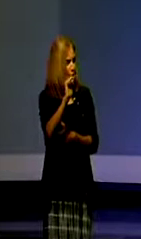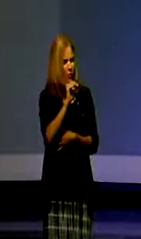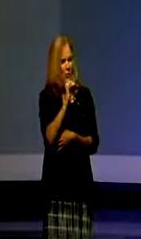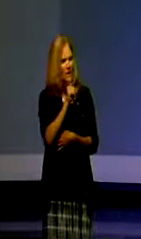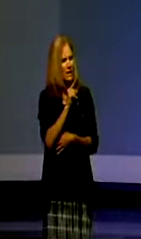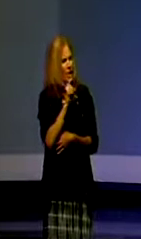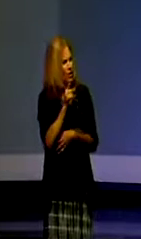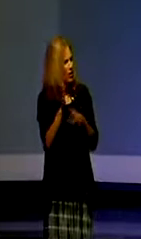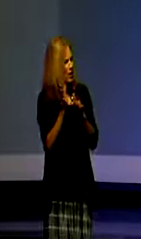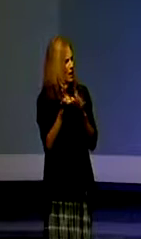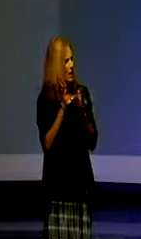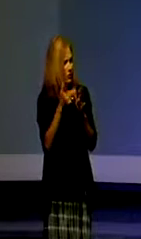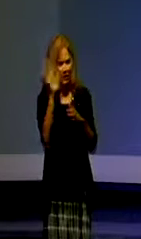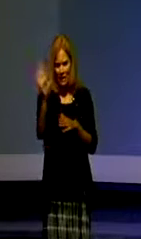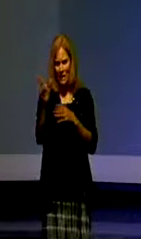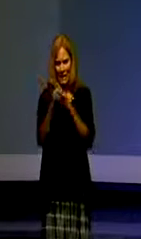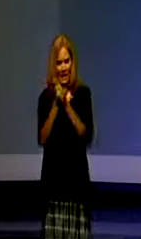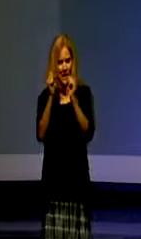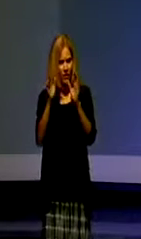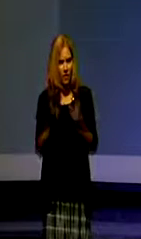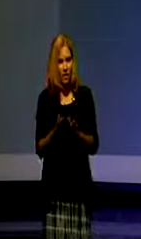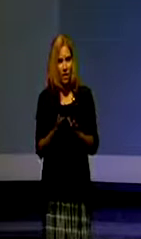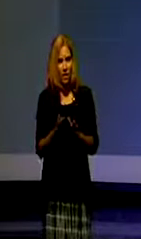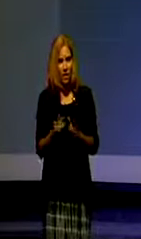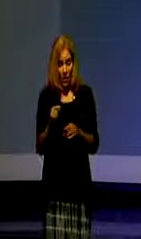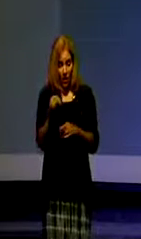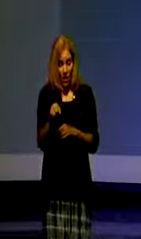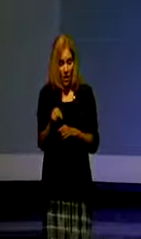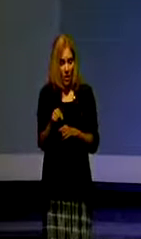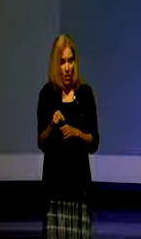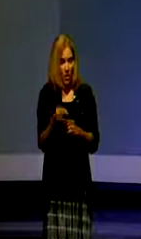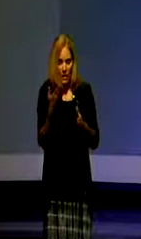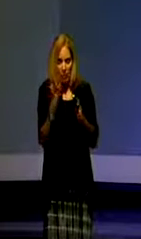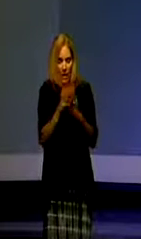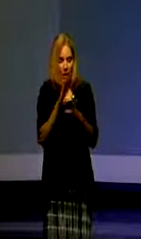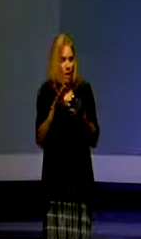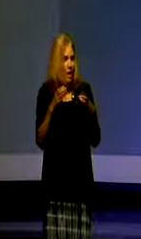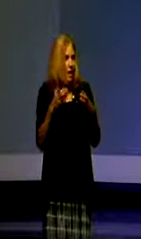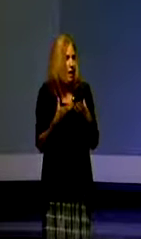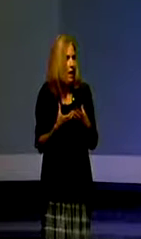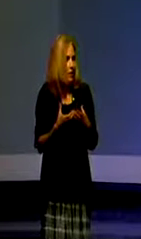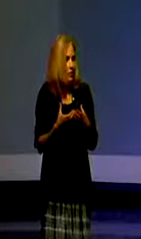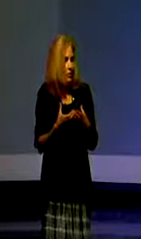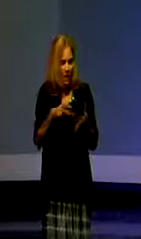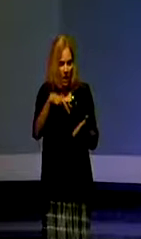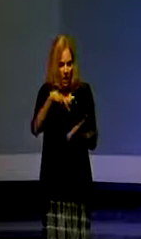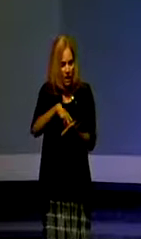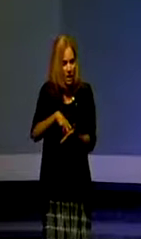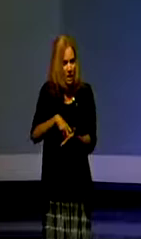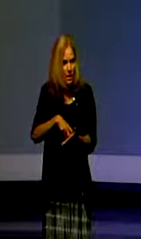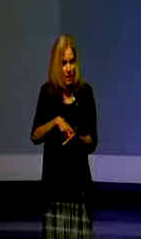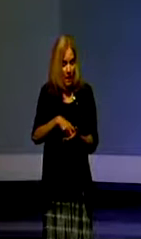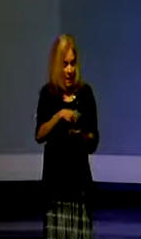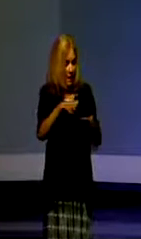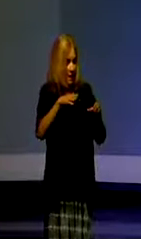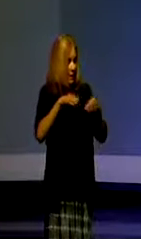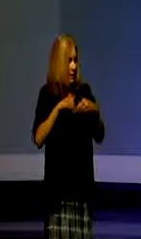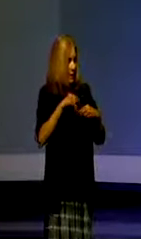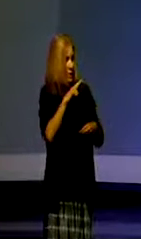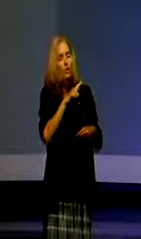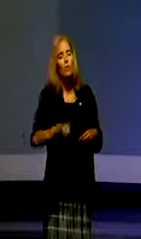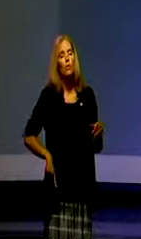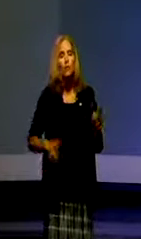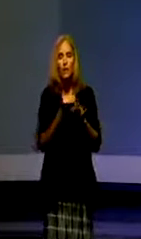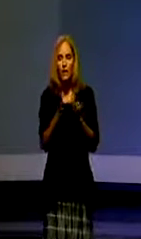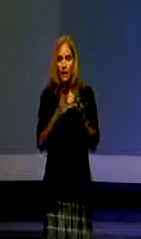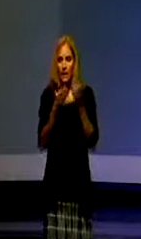was not sure that Jesus was his Savior. And right there, we interrupted the class and we got on our knees and he received the Lord Jesus as